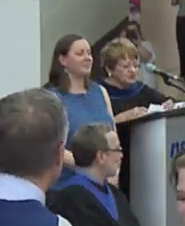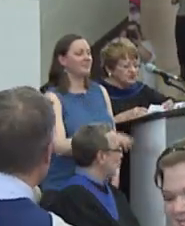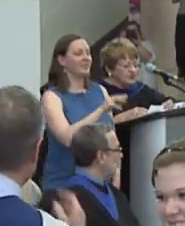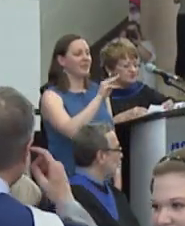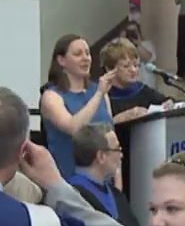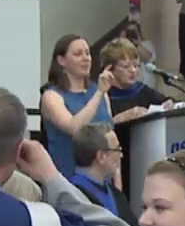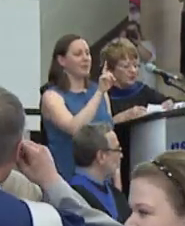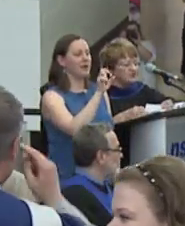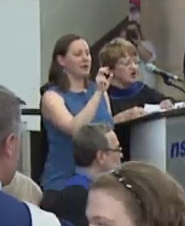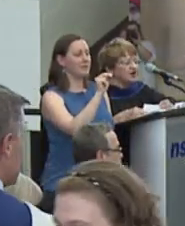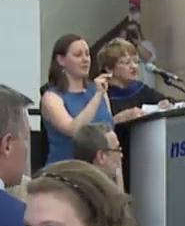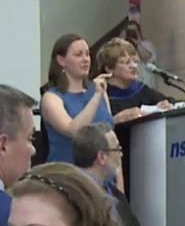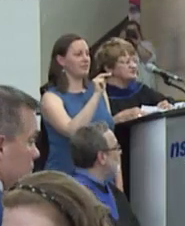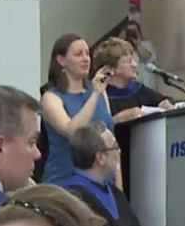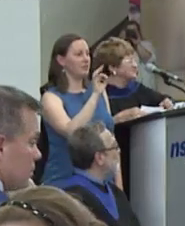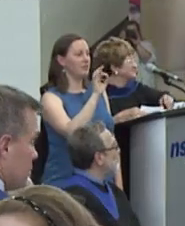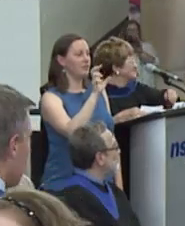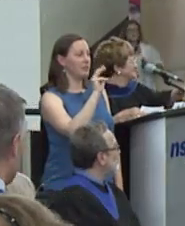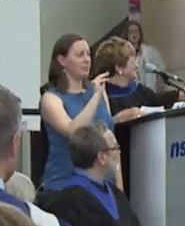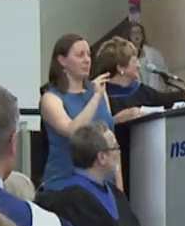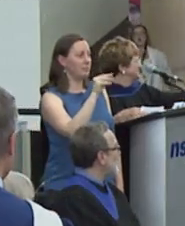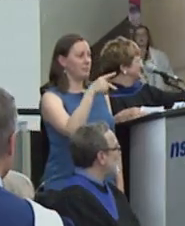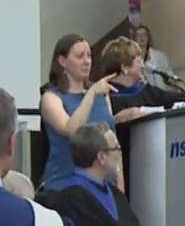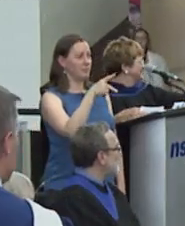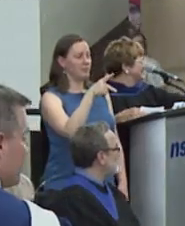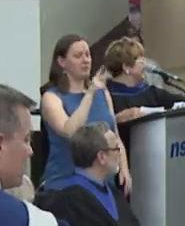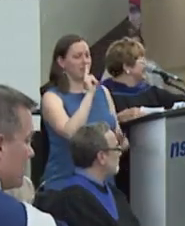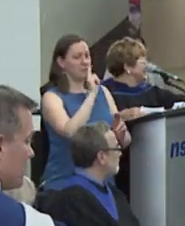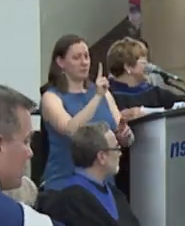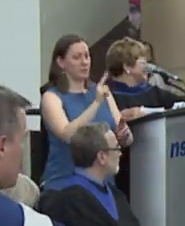Madison Crimp with honors.